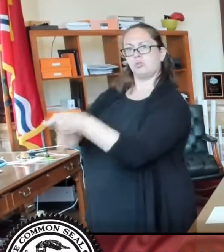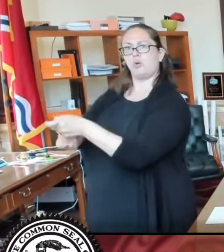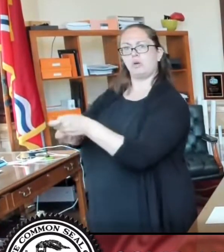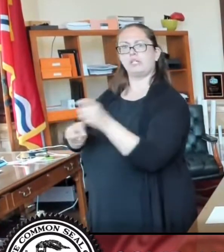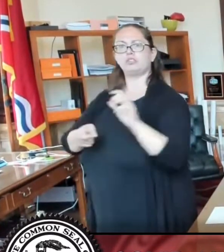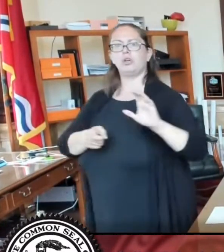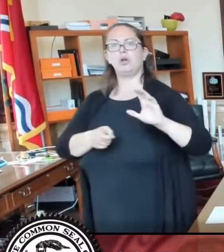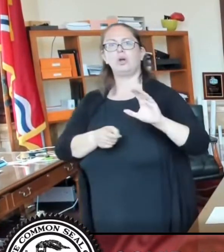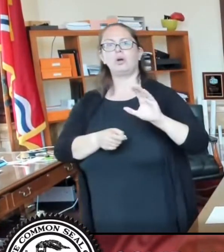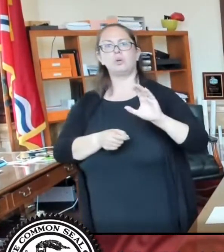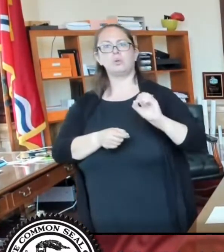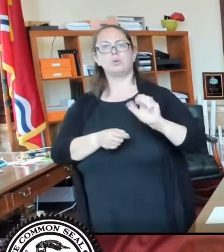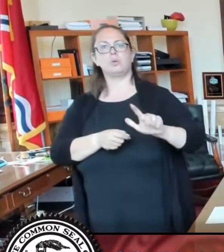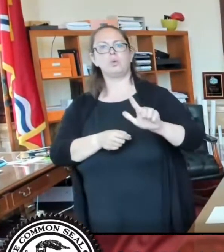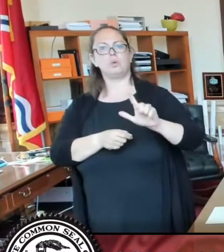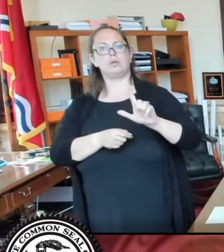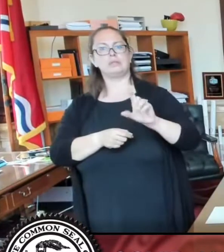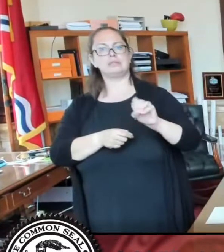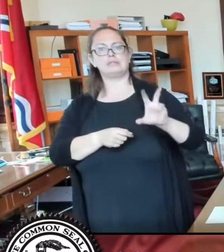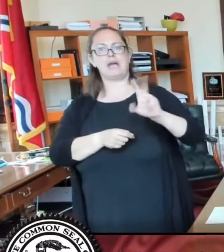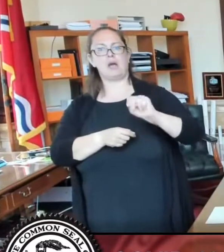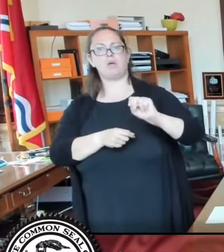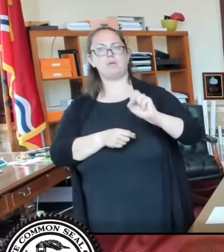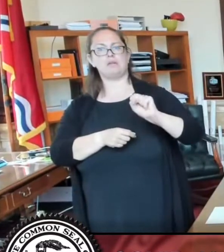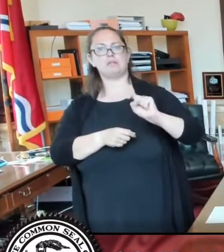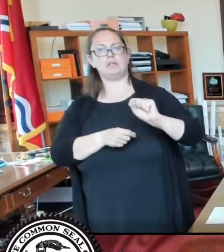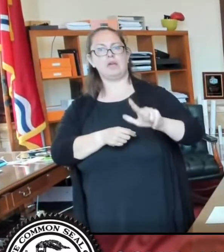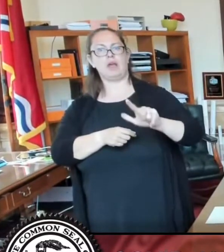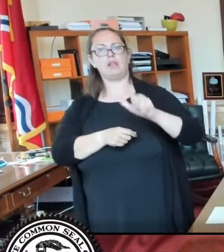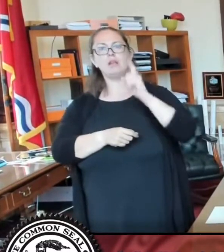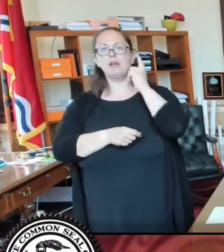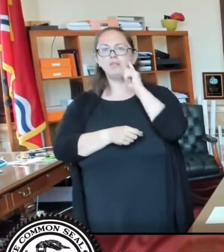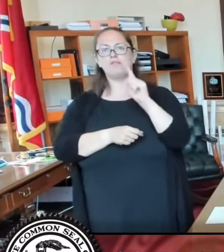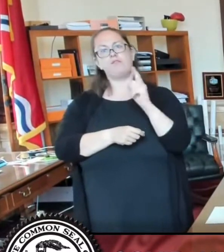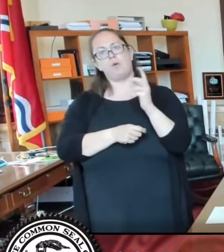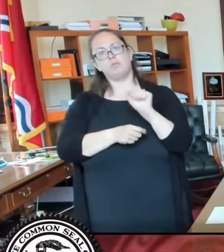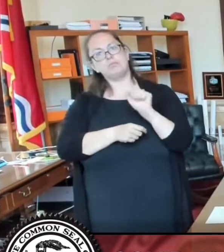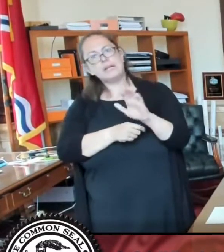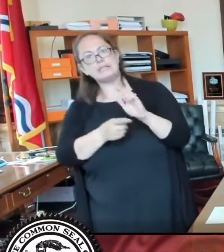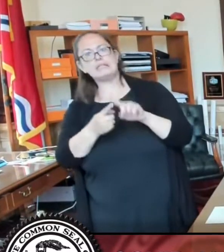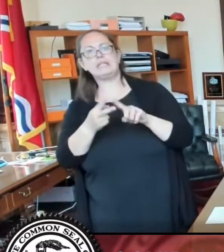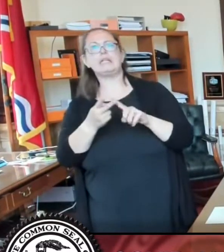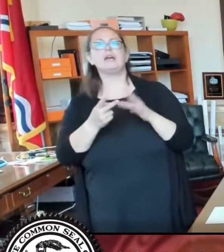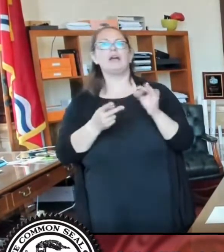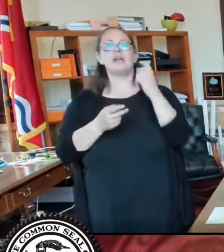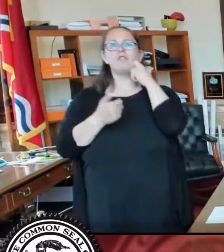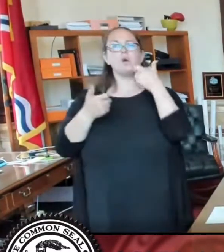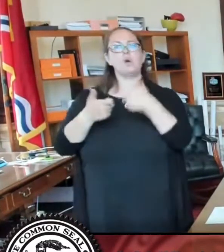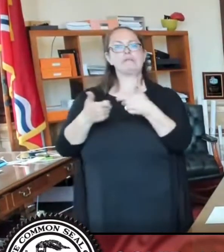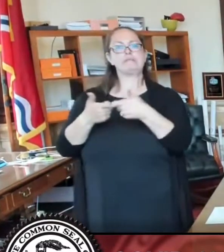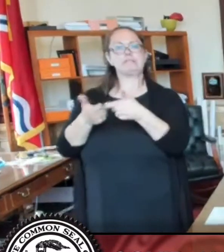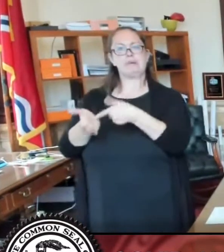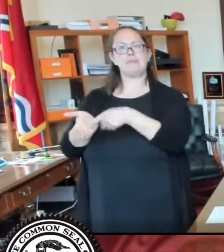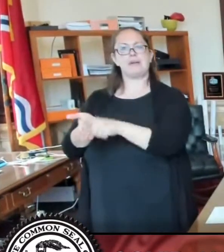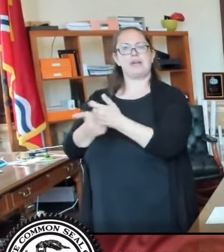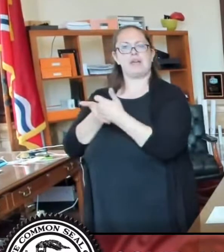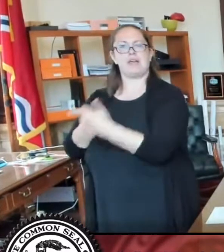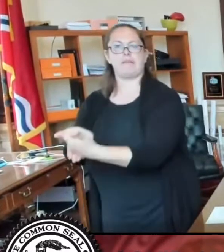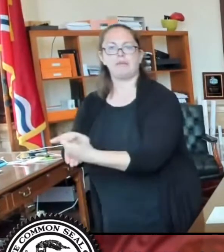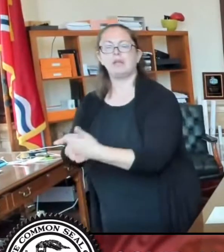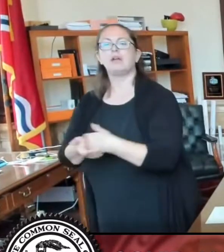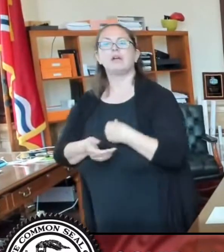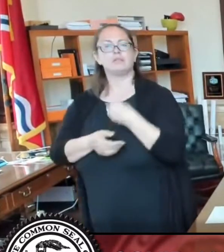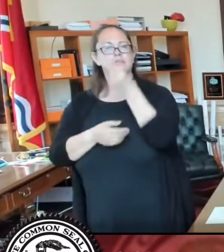Down STL for the air conditioner units, and of course also for utility assistance. I'm going to tell you where to find this